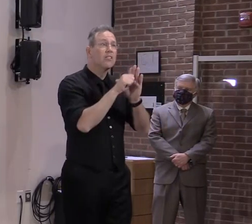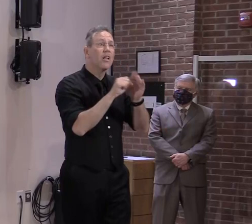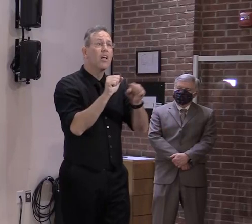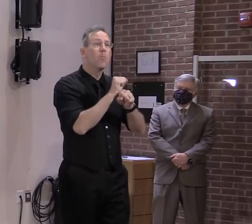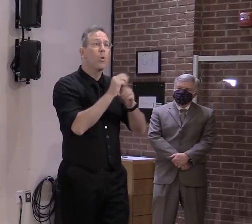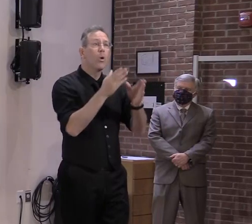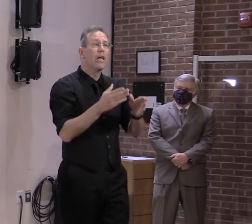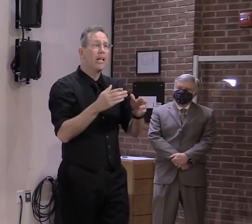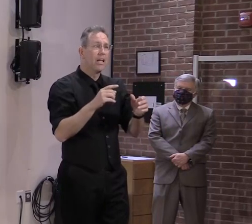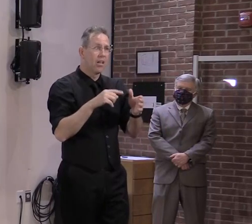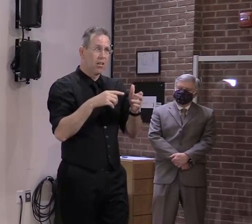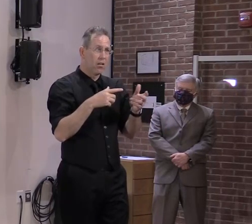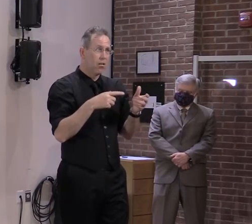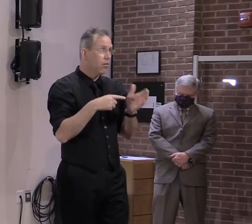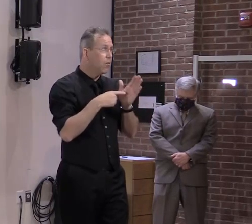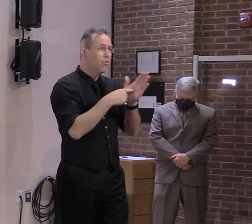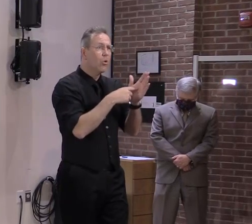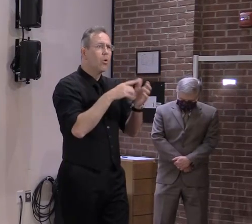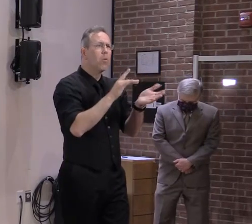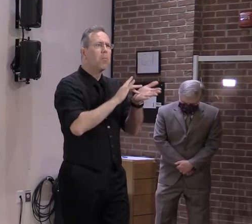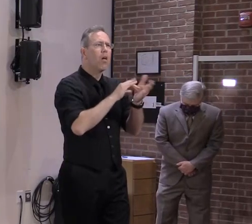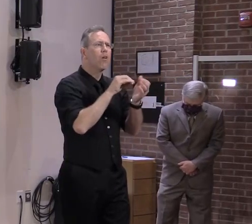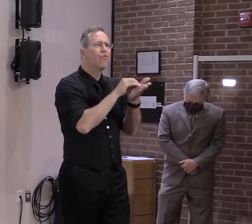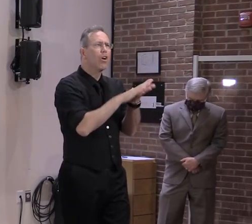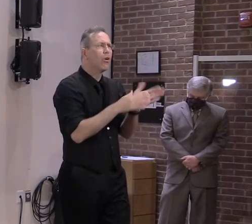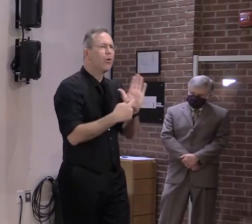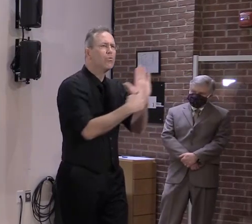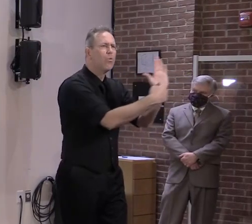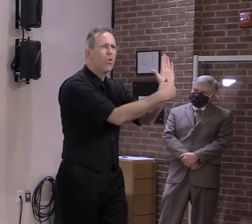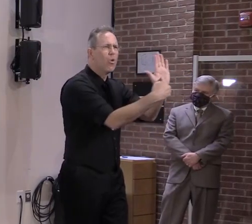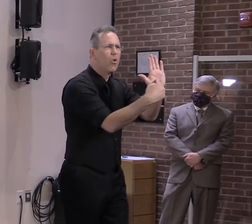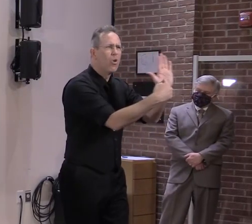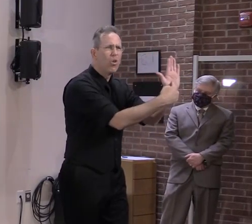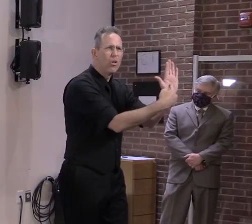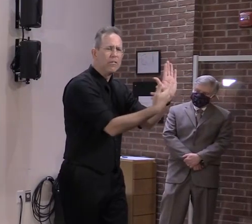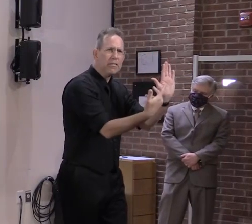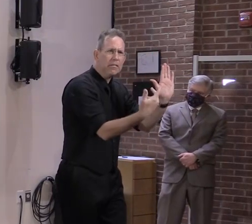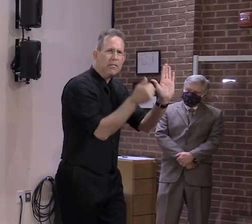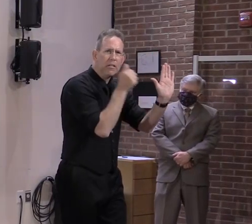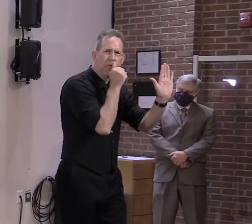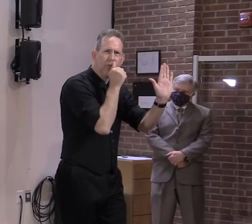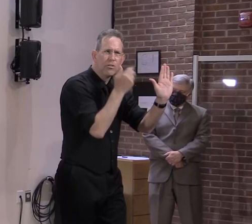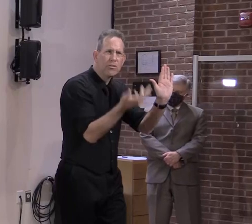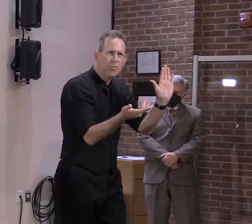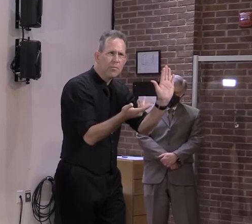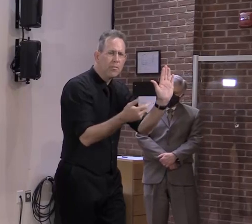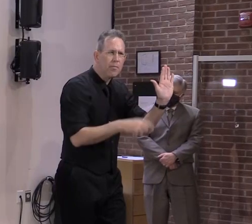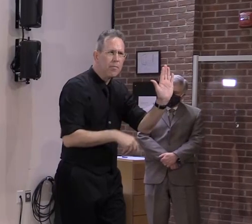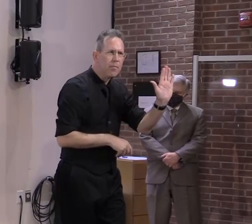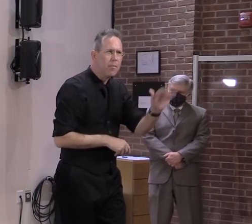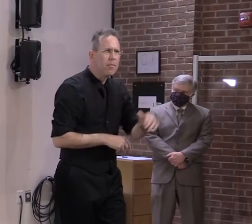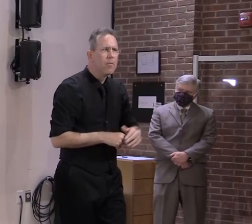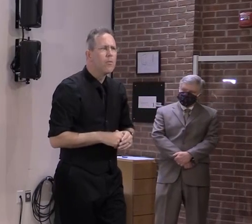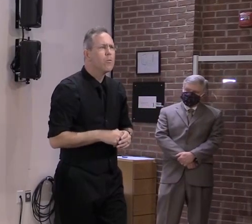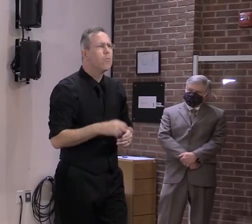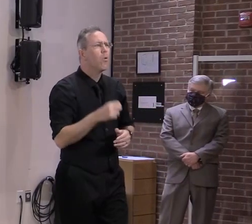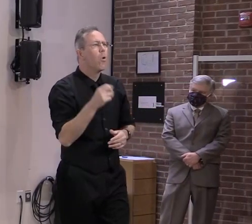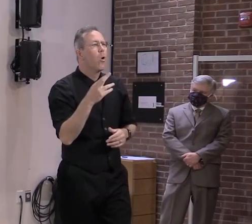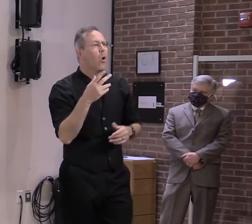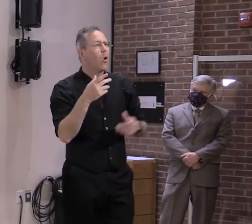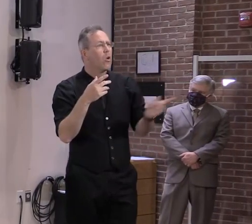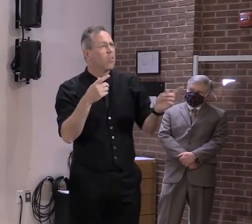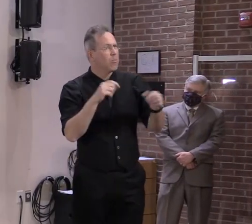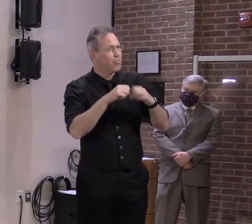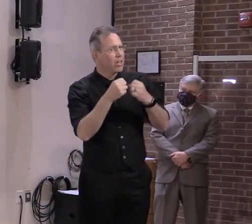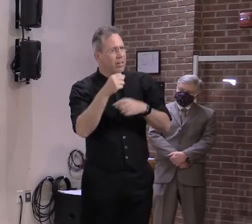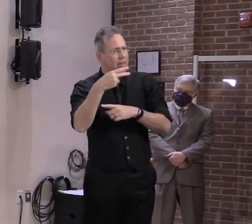vaccinations, or they have to answer it? Is this a possible HIPAA violation? Yeah. To the